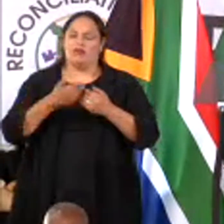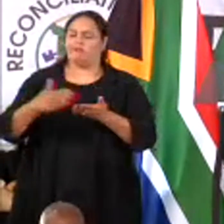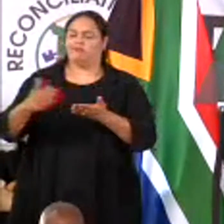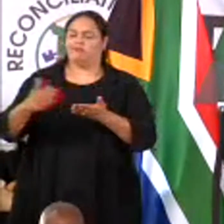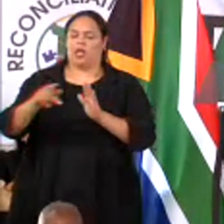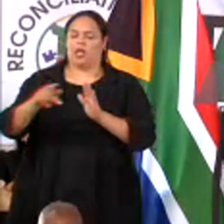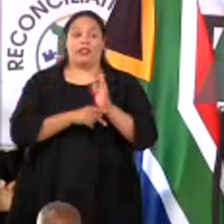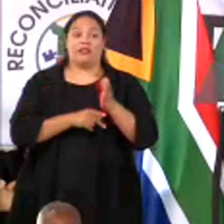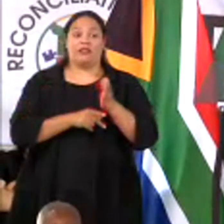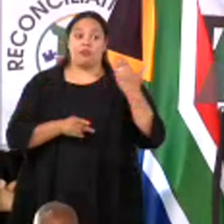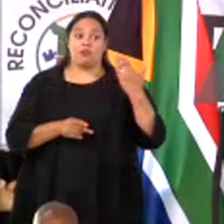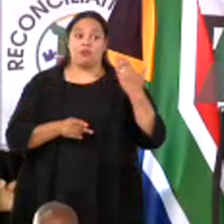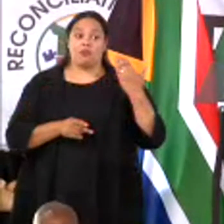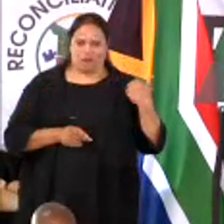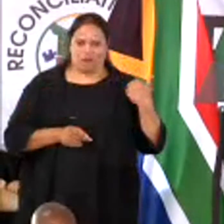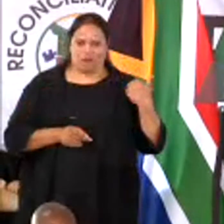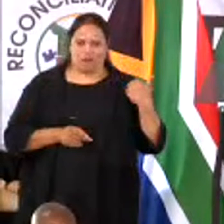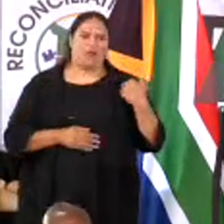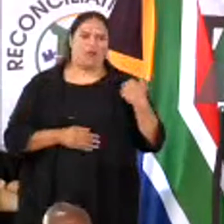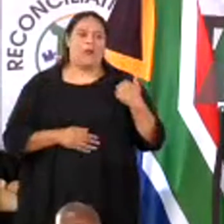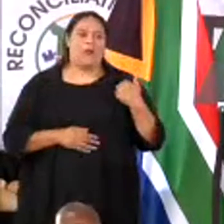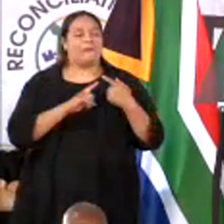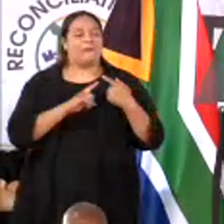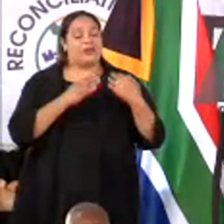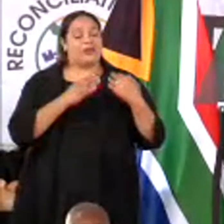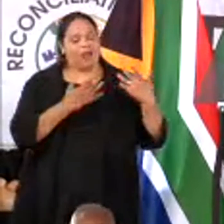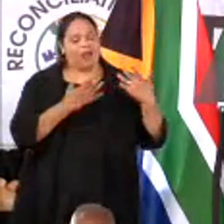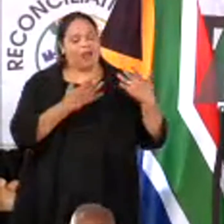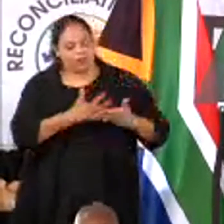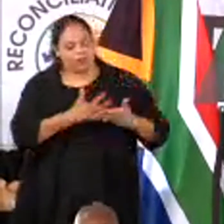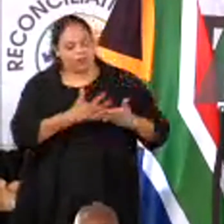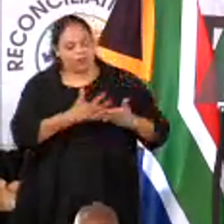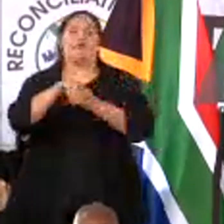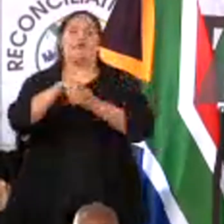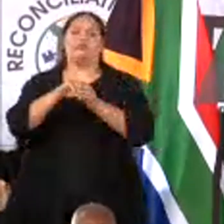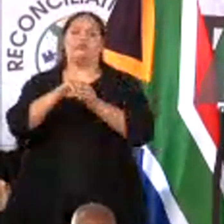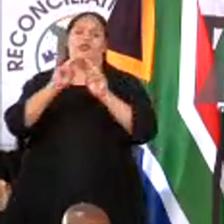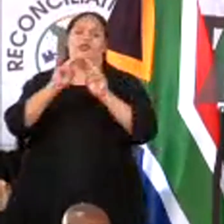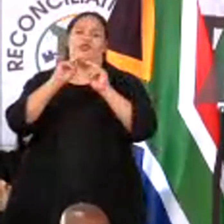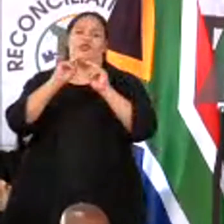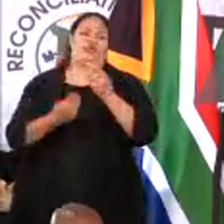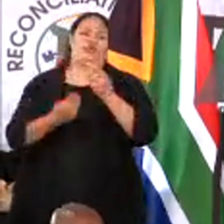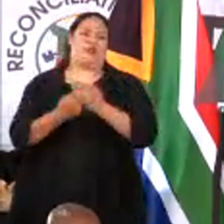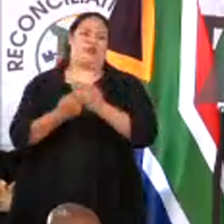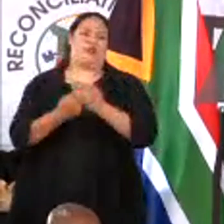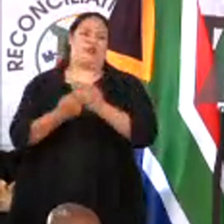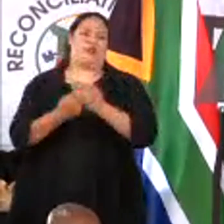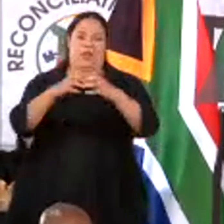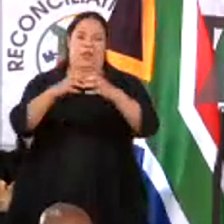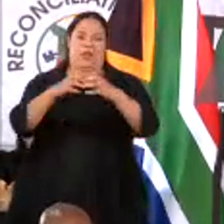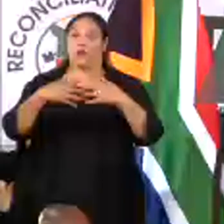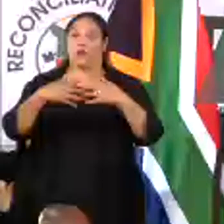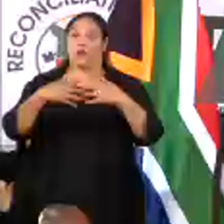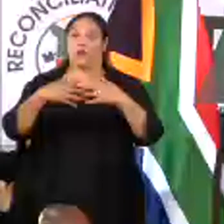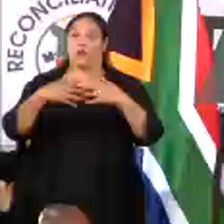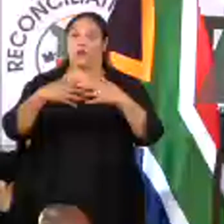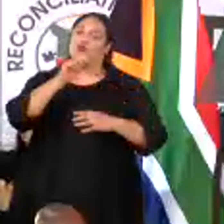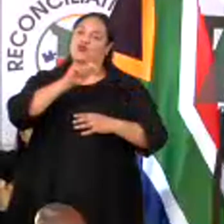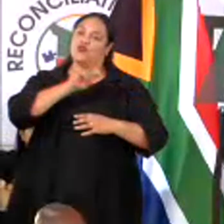of the past. As part of building a new nation, we established the Truth